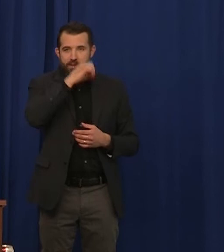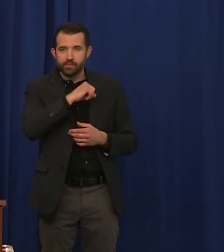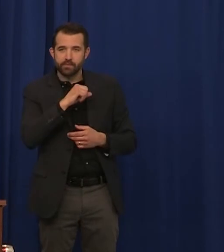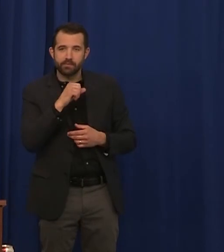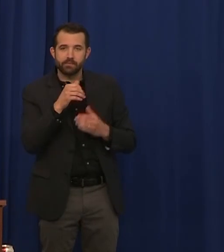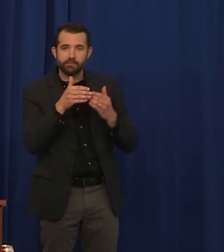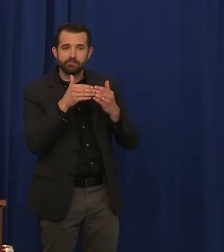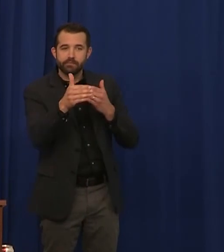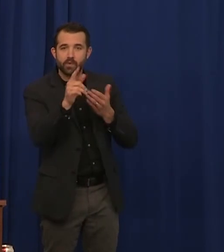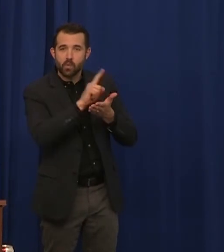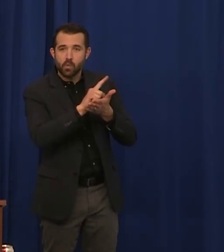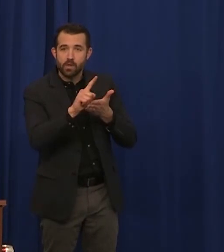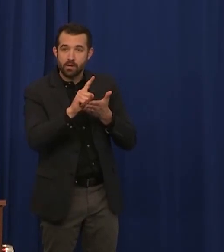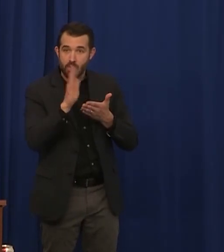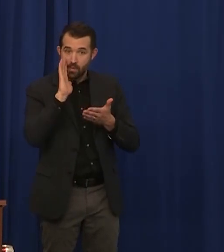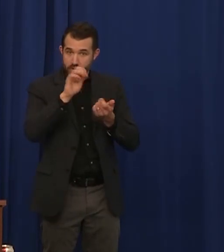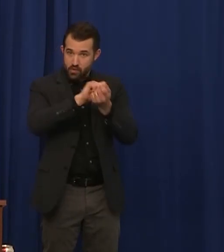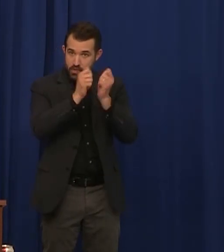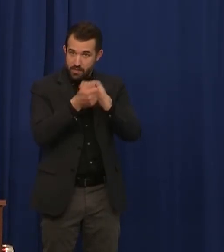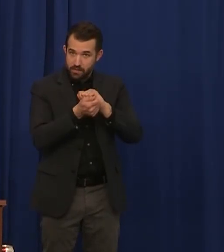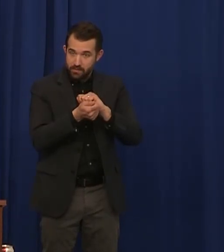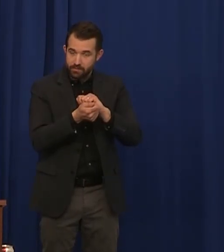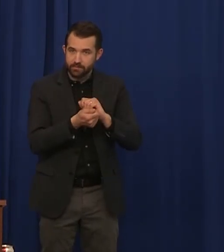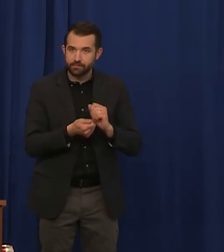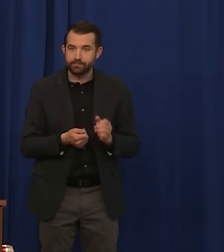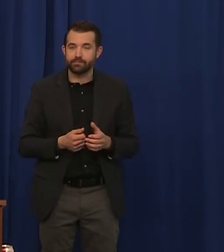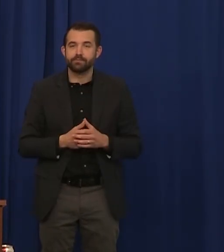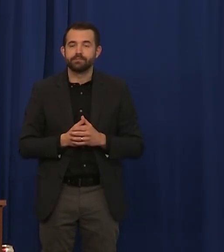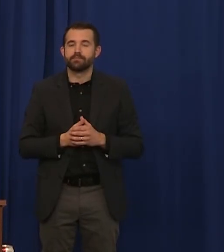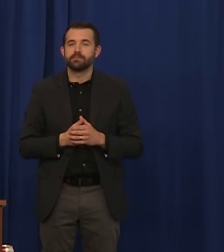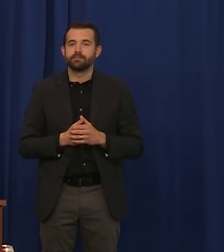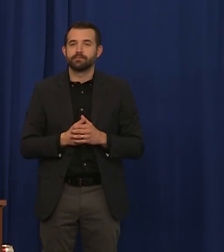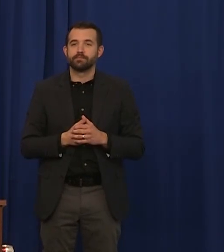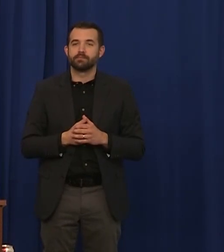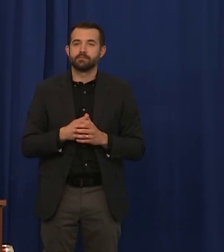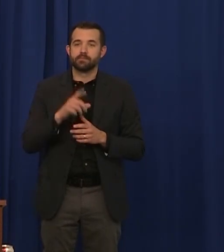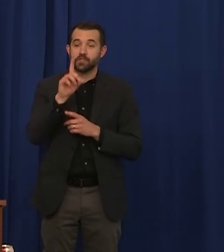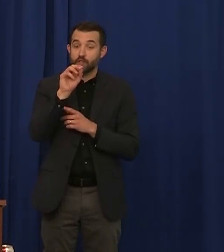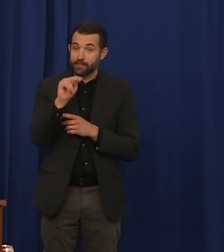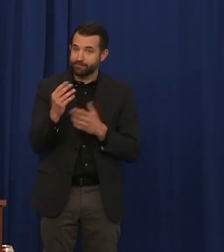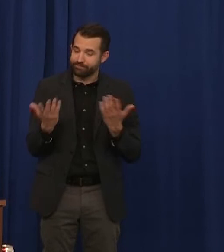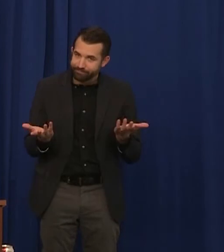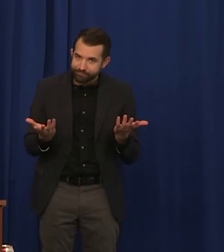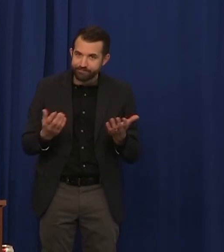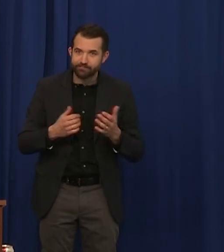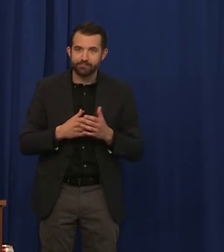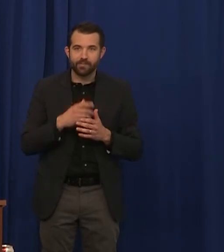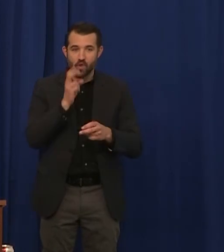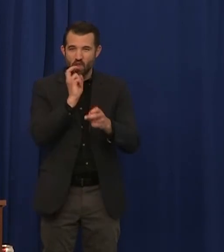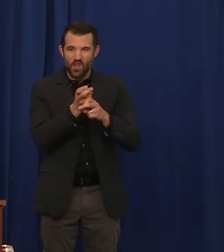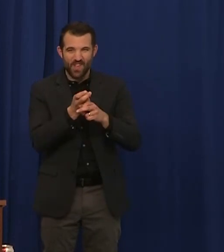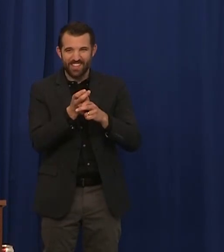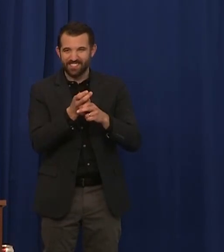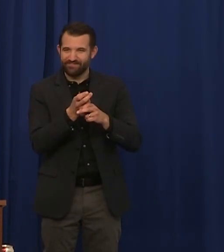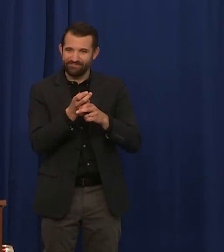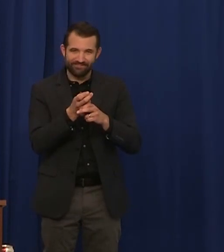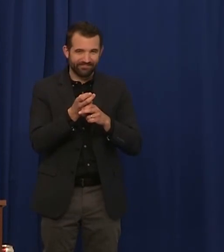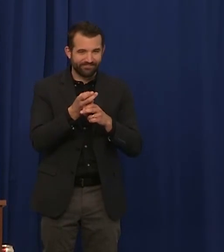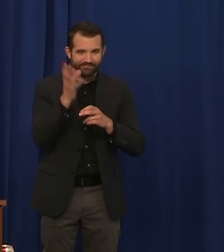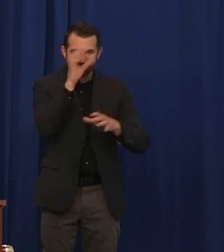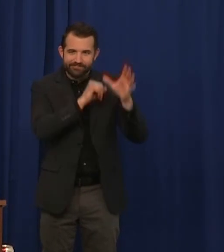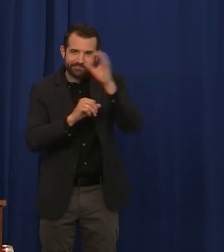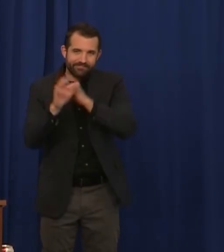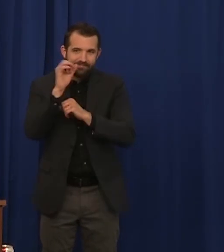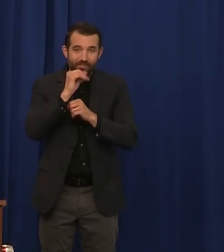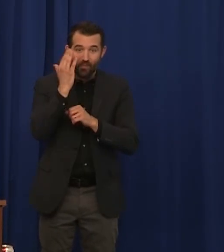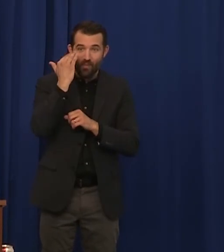week that could change. And Don, as you know, it's difficult to speculate, especially in the setting of a rapidly changing